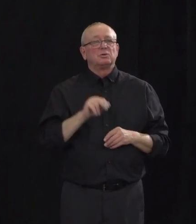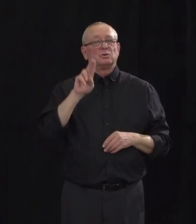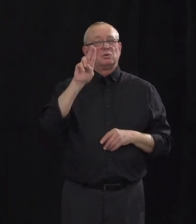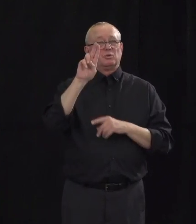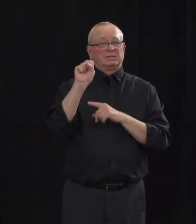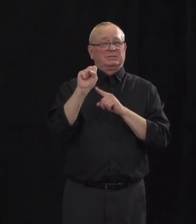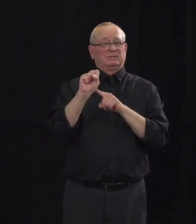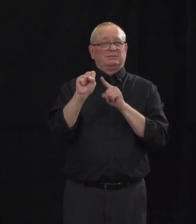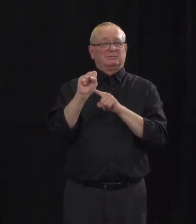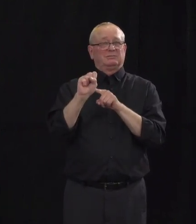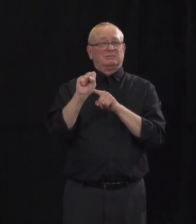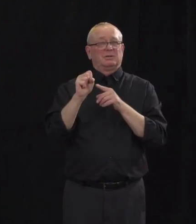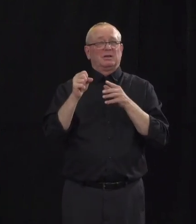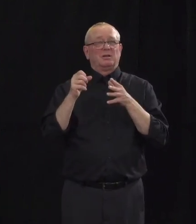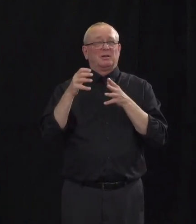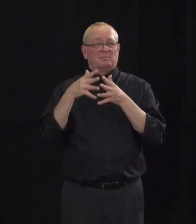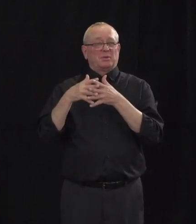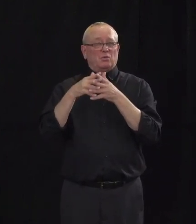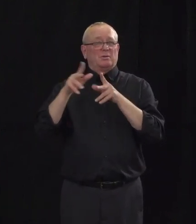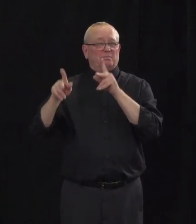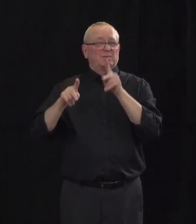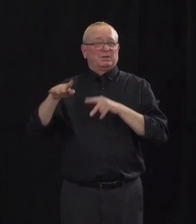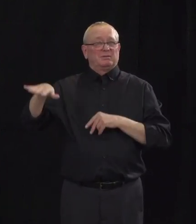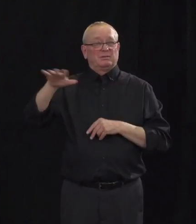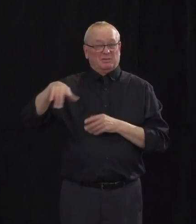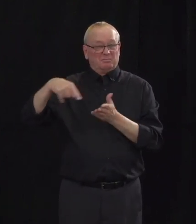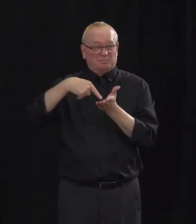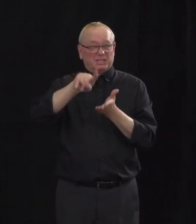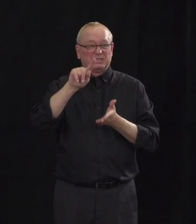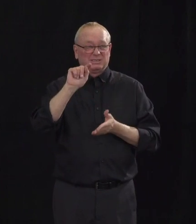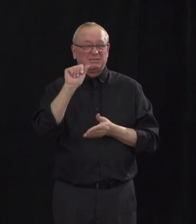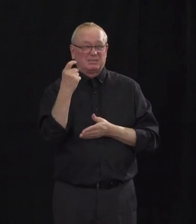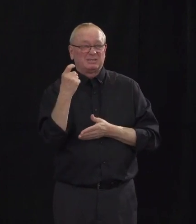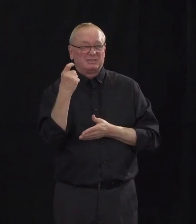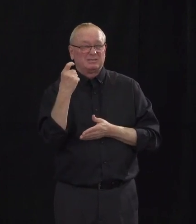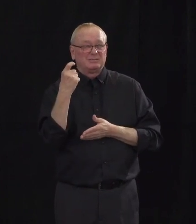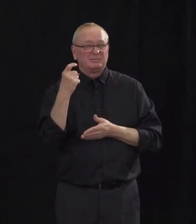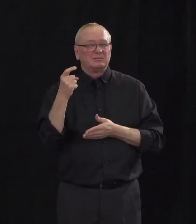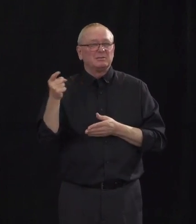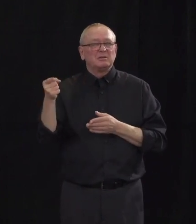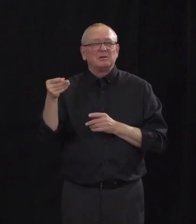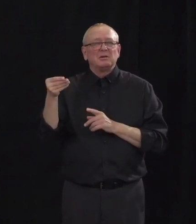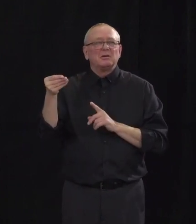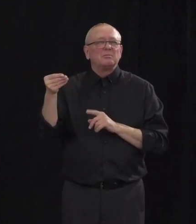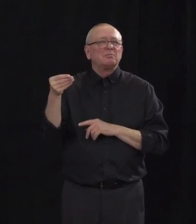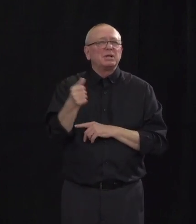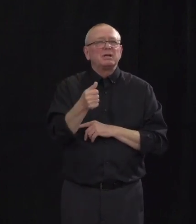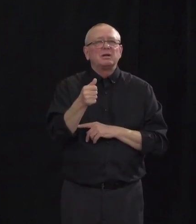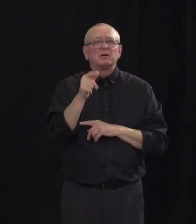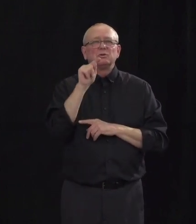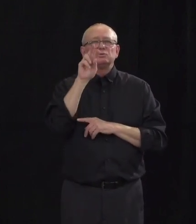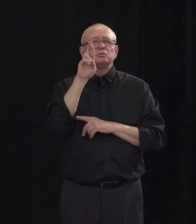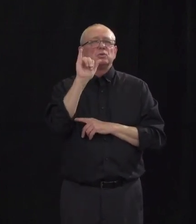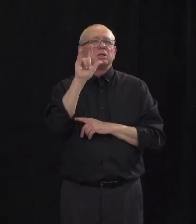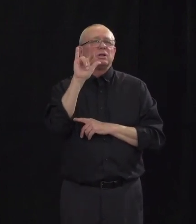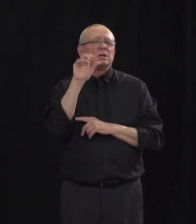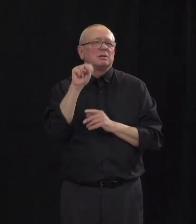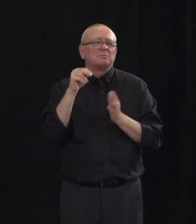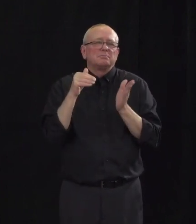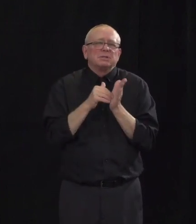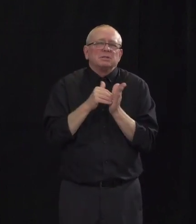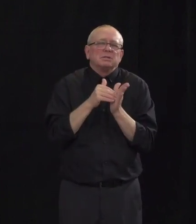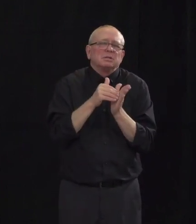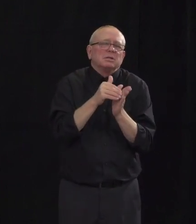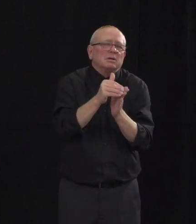spent, I suspect, trillions of dollars providing a de facto security guarantee for OPEC energy producers